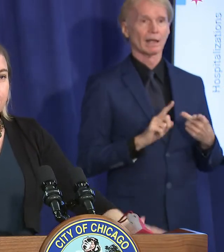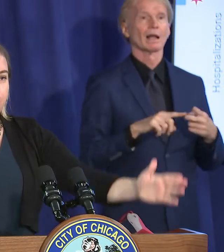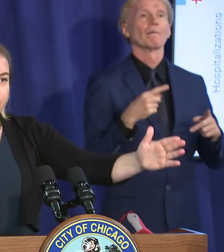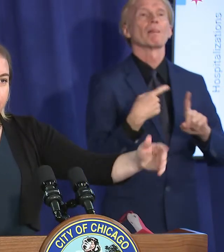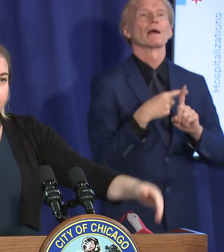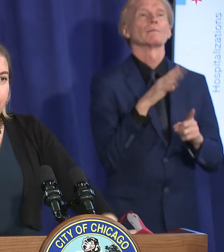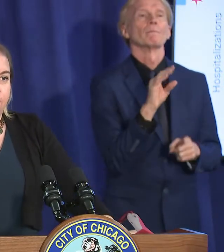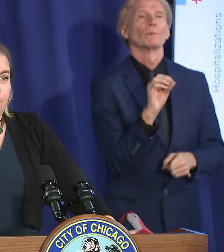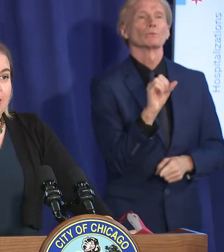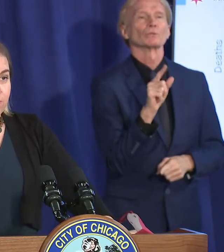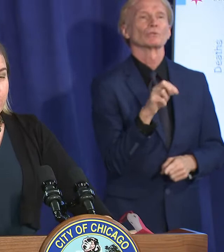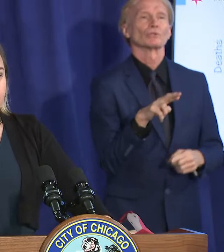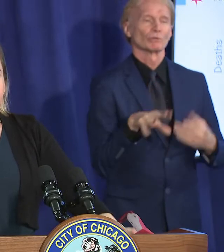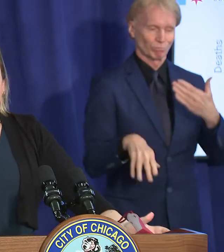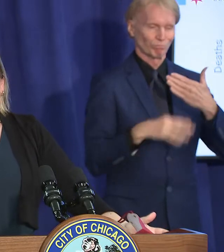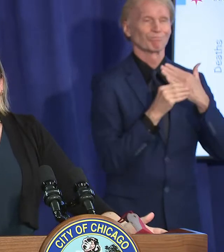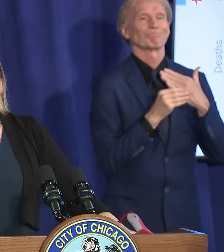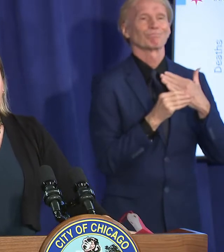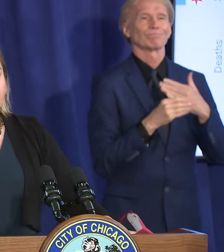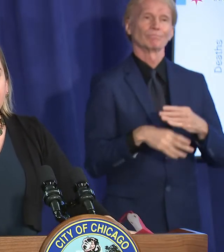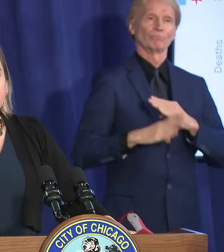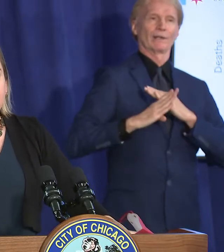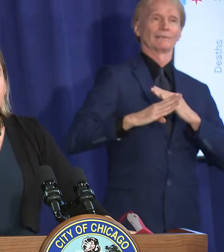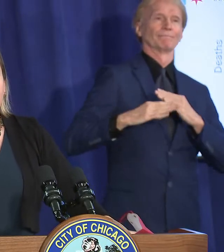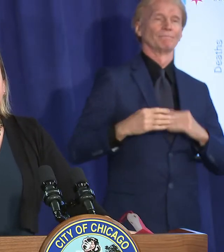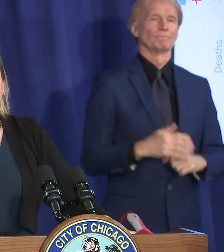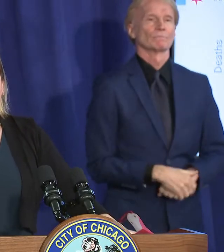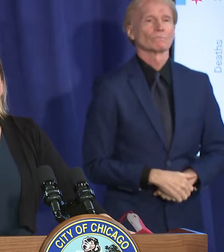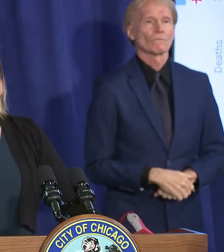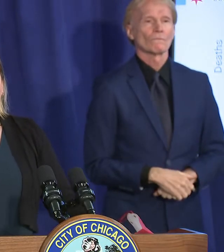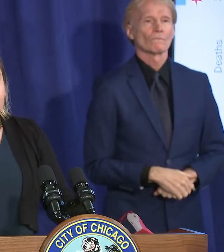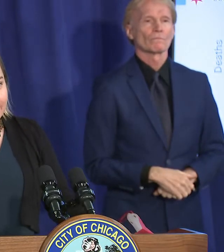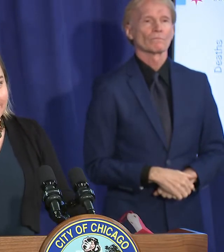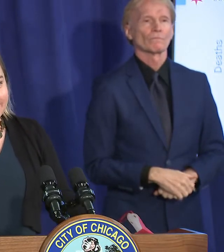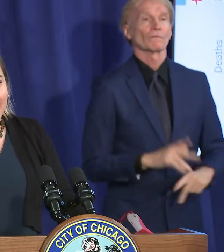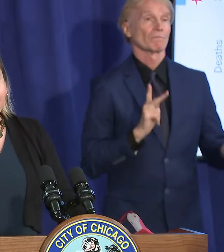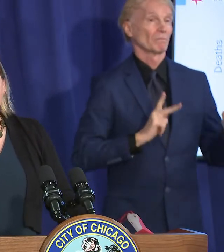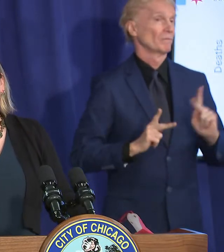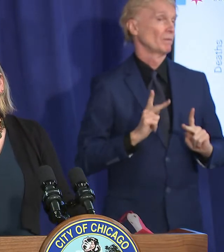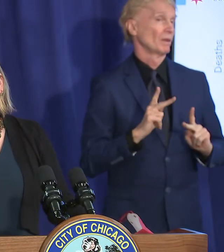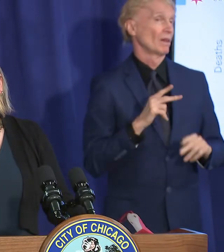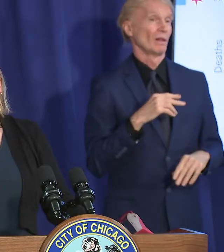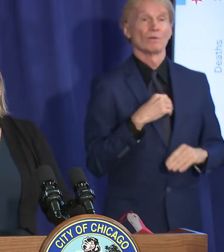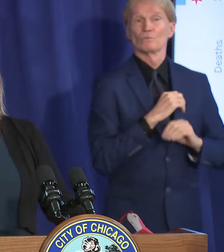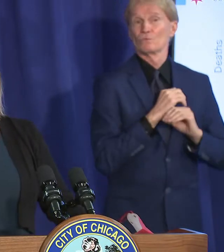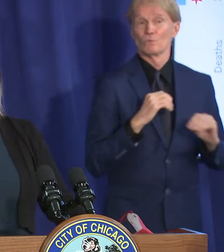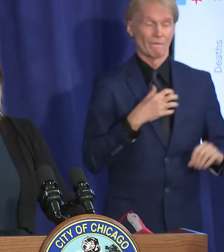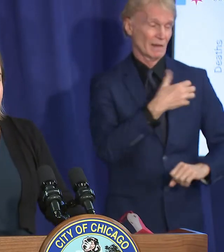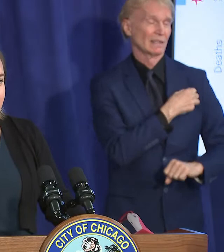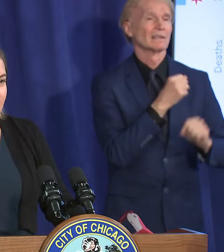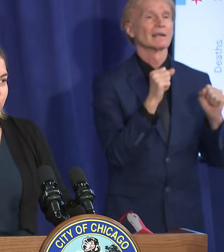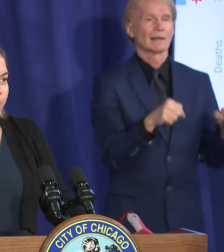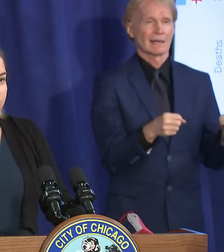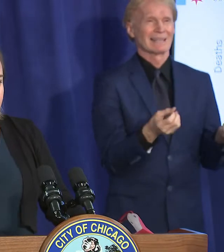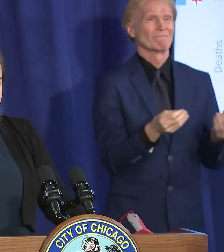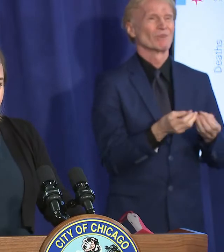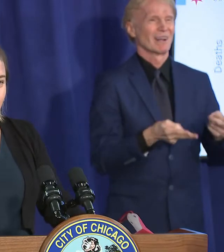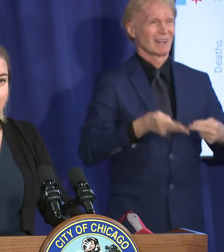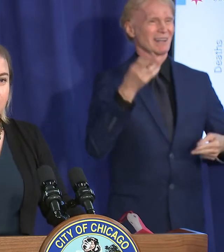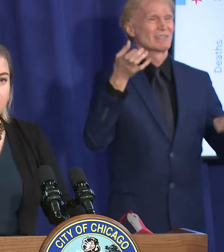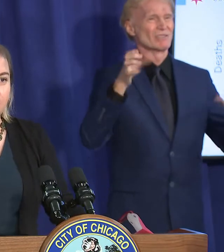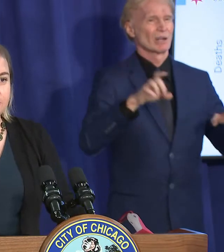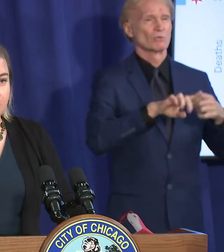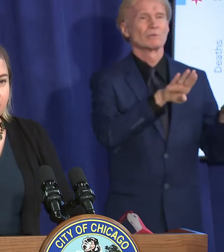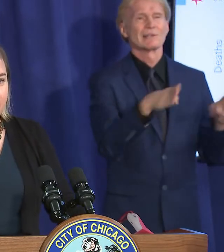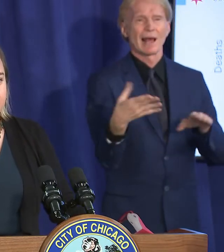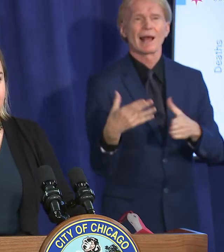protection. And then when we look at deaths, unvaccinated residents even more likely to die from COVID-19 than their vaccinated counterparts. Again,